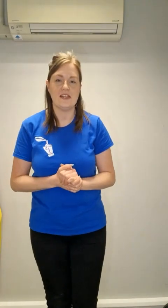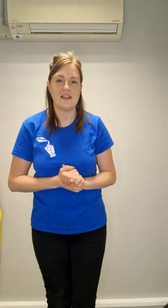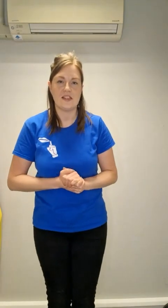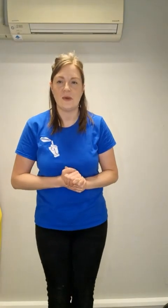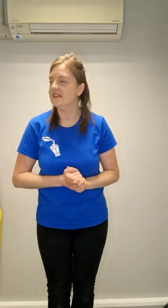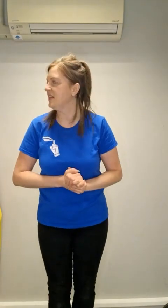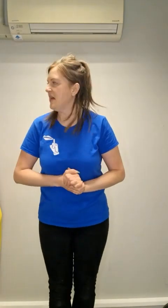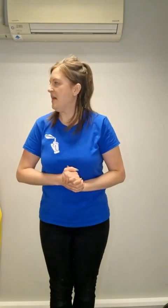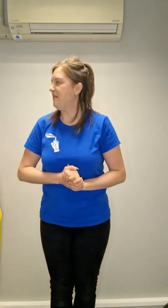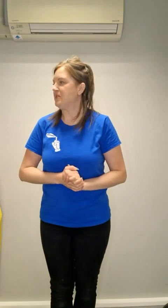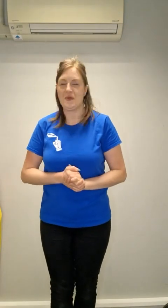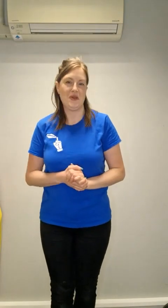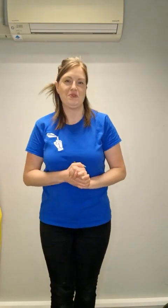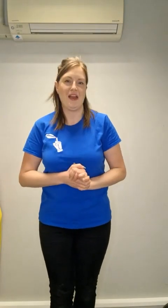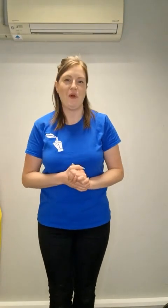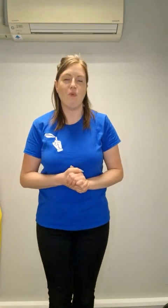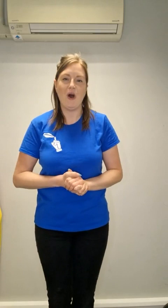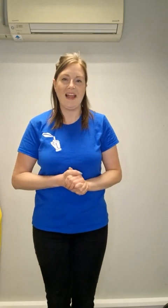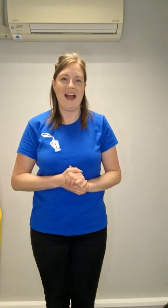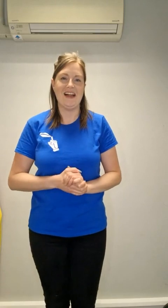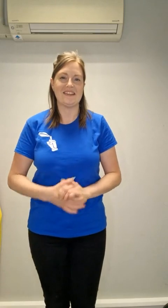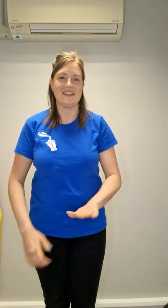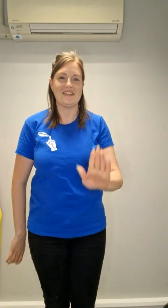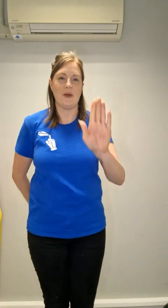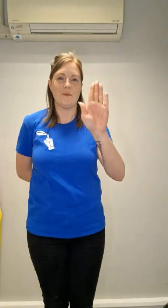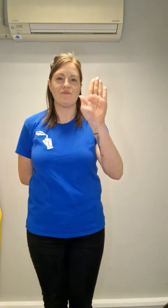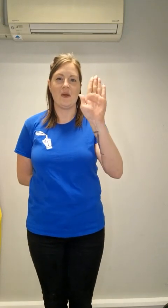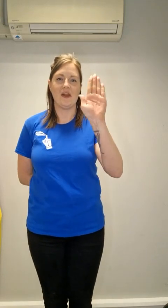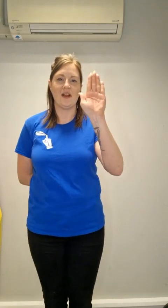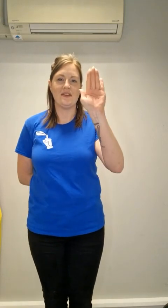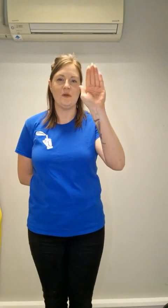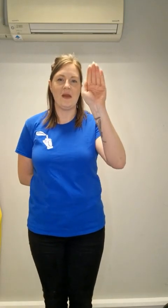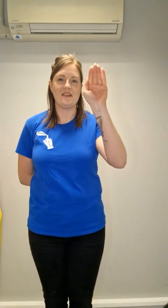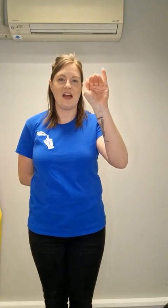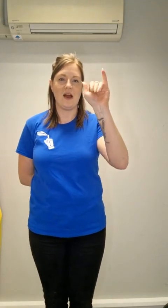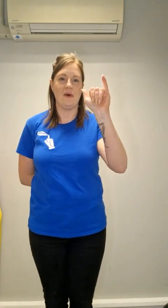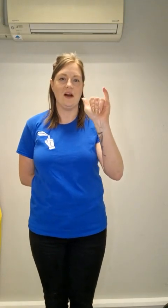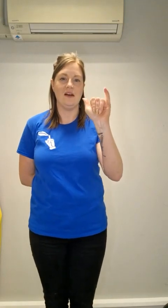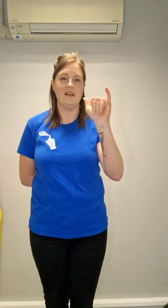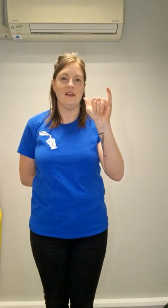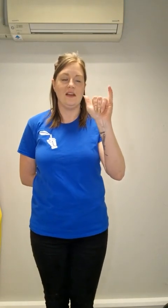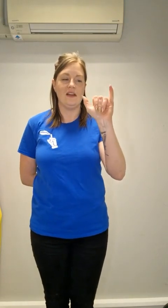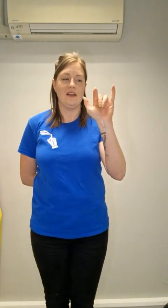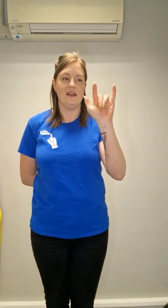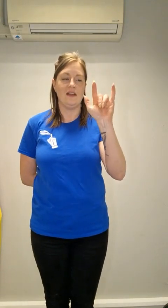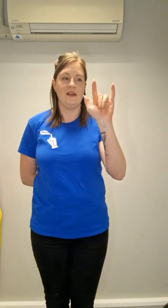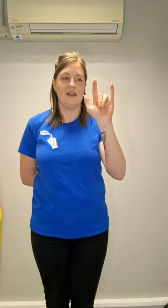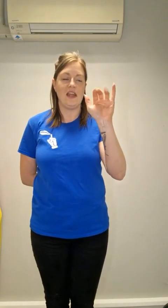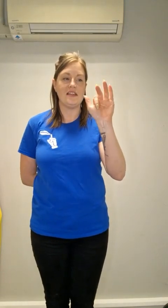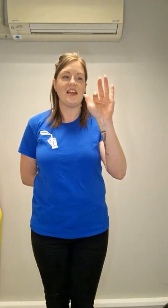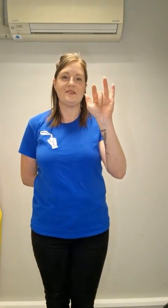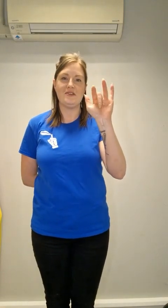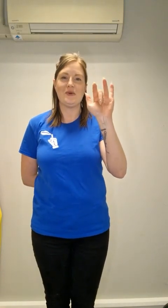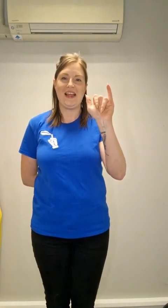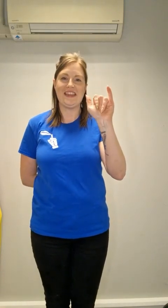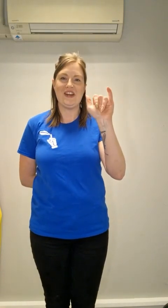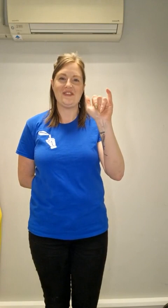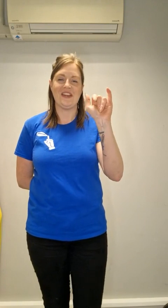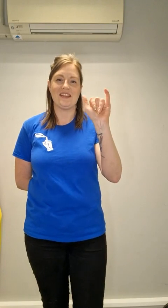next ones, but we're going to create a Y hand. So we are going to bend our index, middle and third fingers